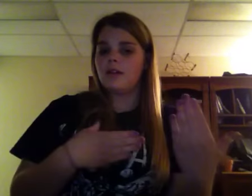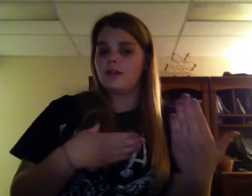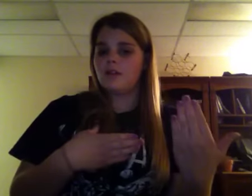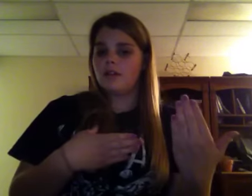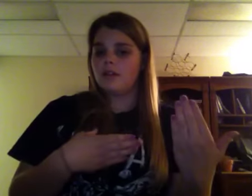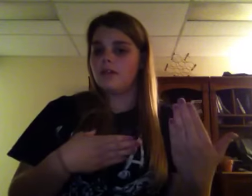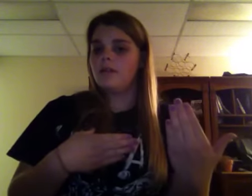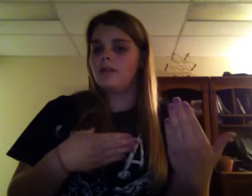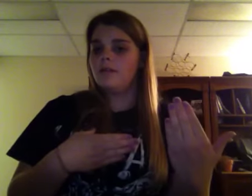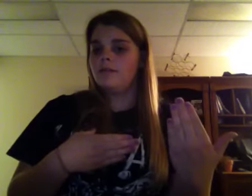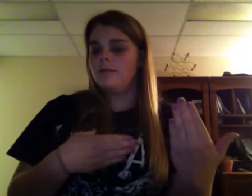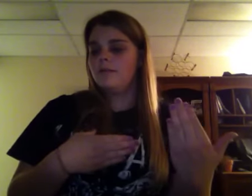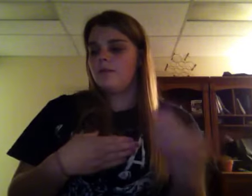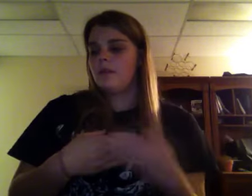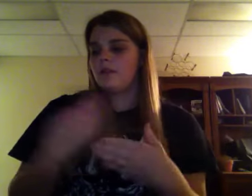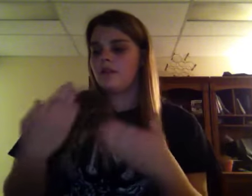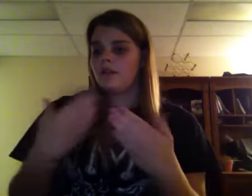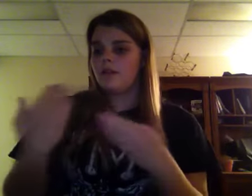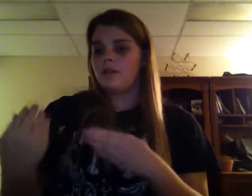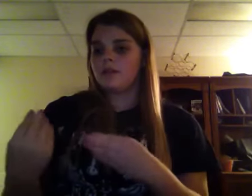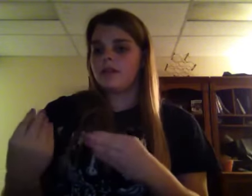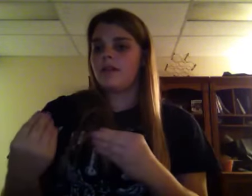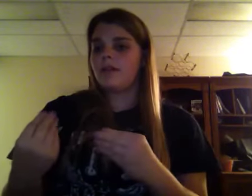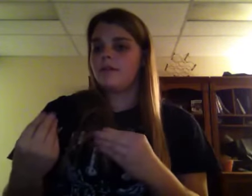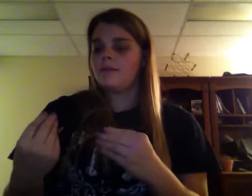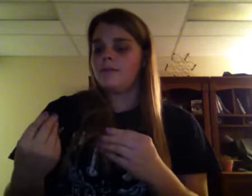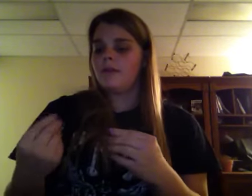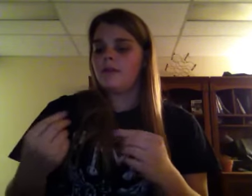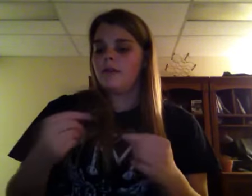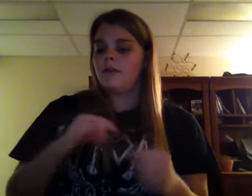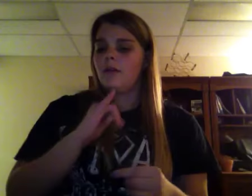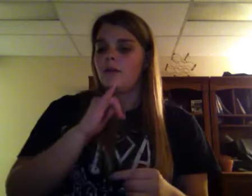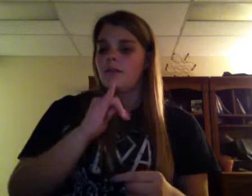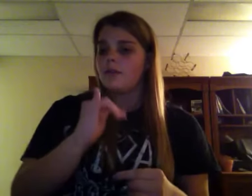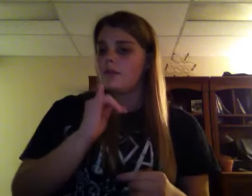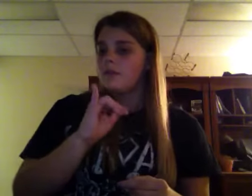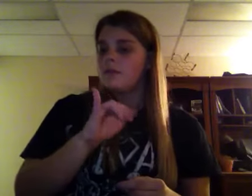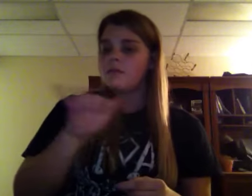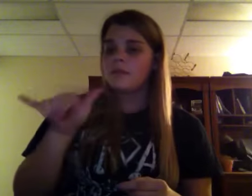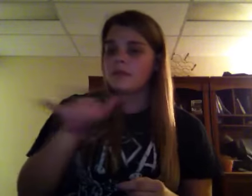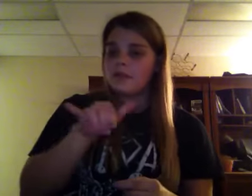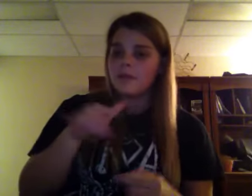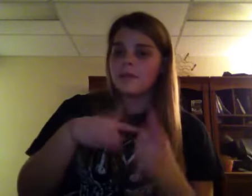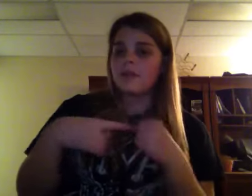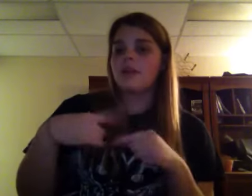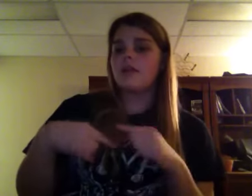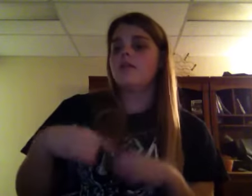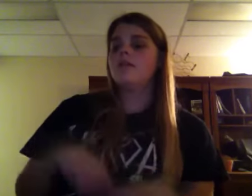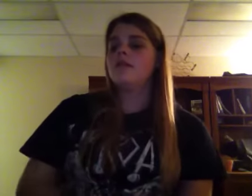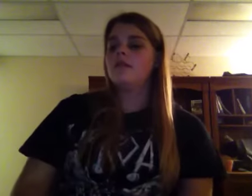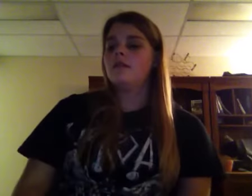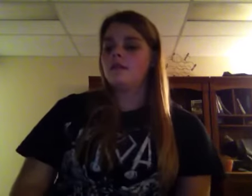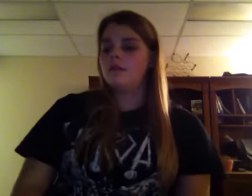English they translate over to sign. So they're the same sign.